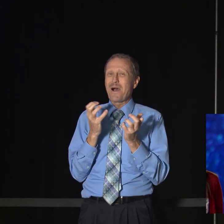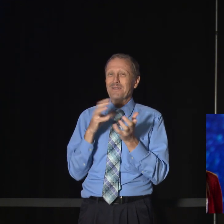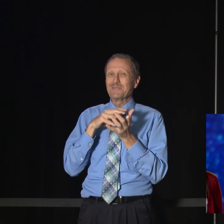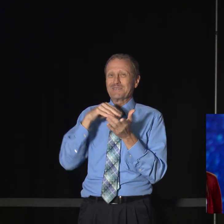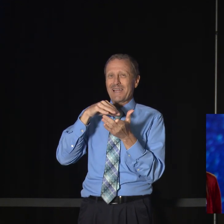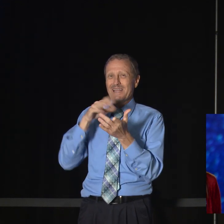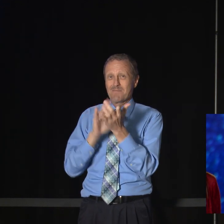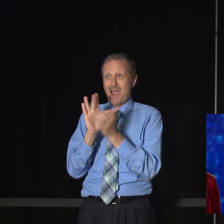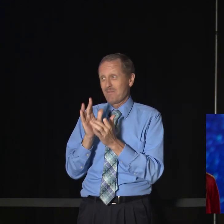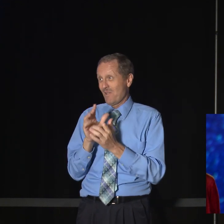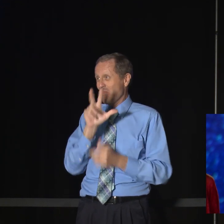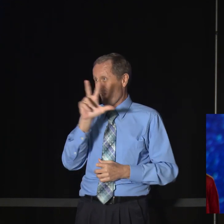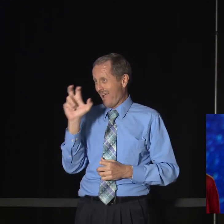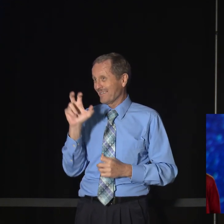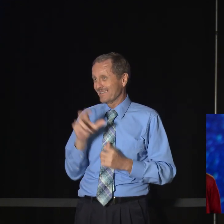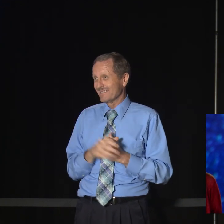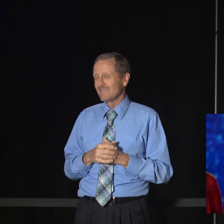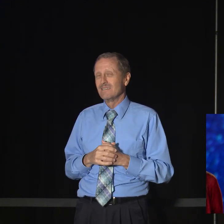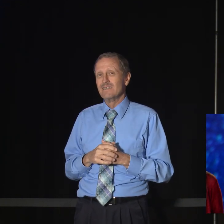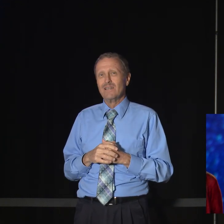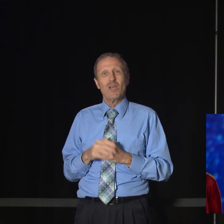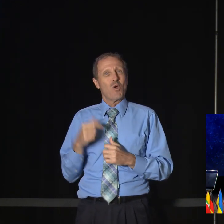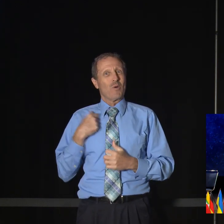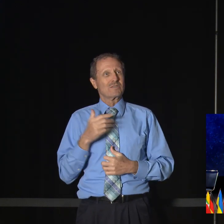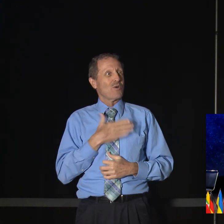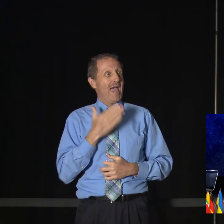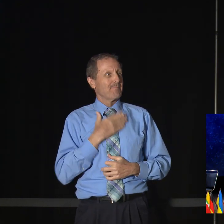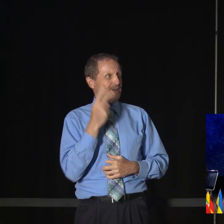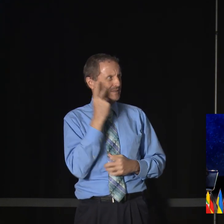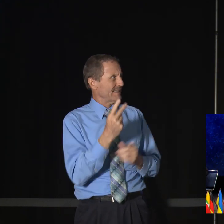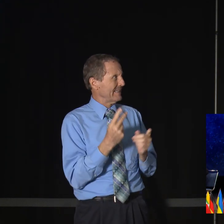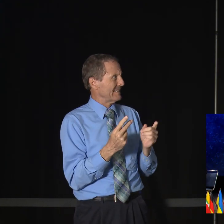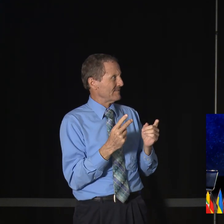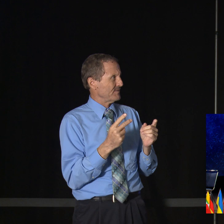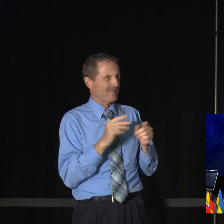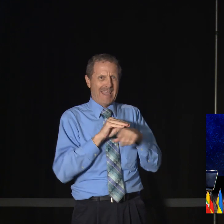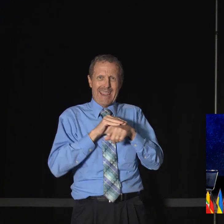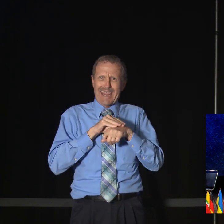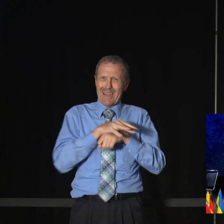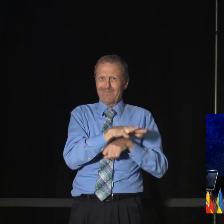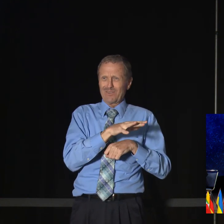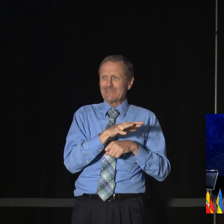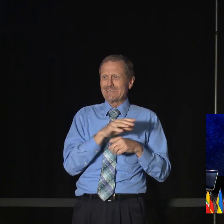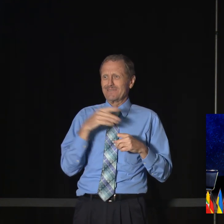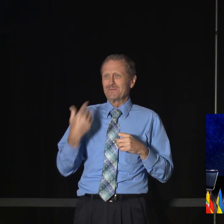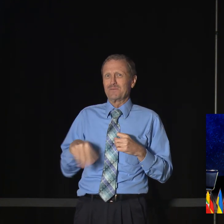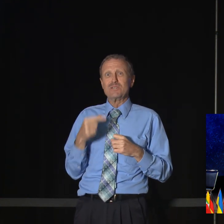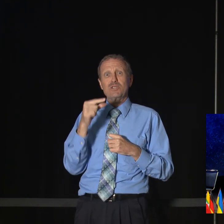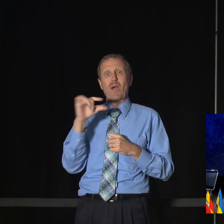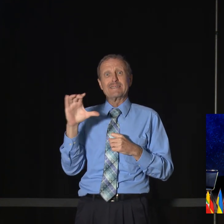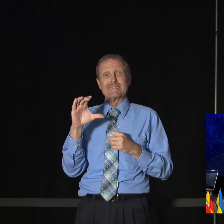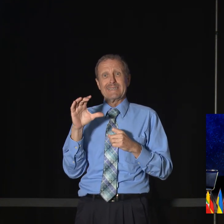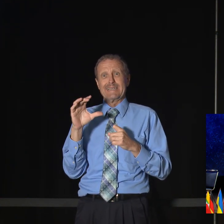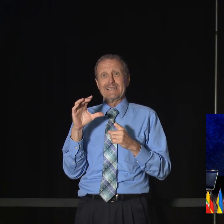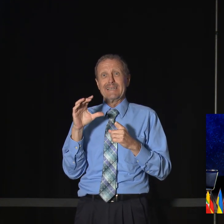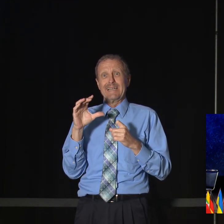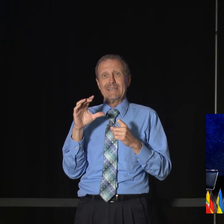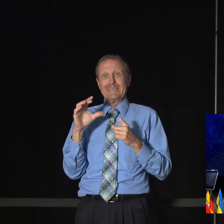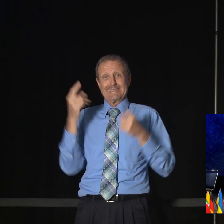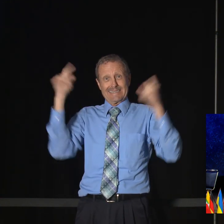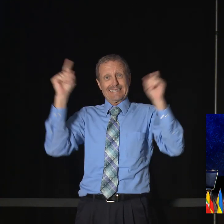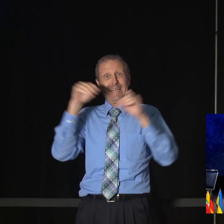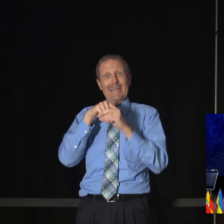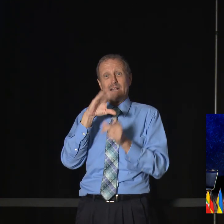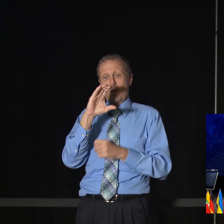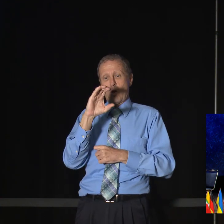Bible. Amen. Amen. So we are so happy to see the impact that GYC is taking place in Colombia.